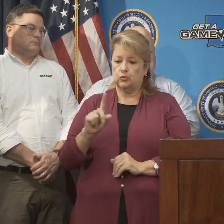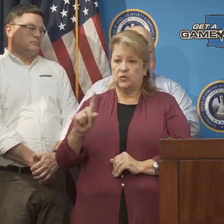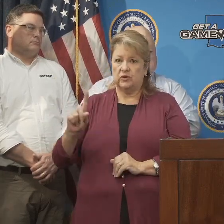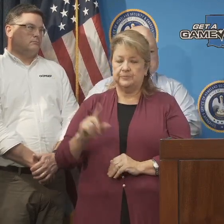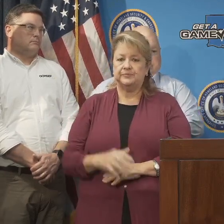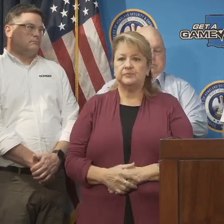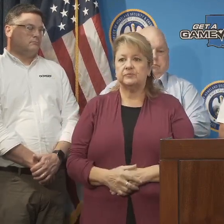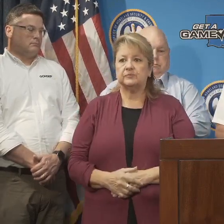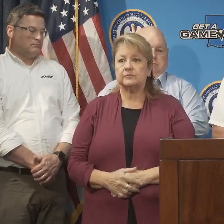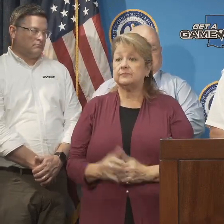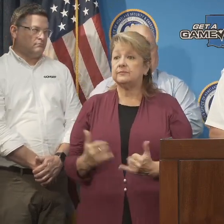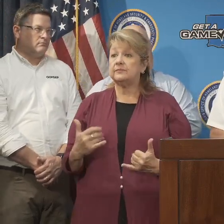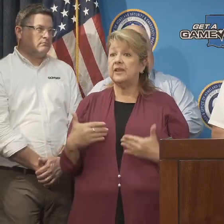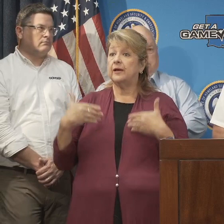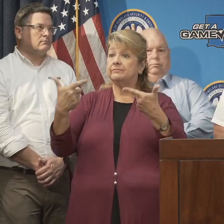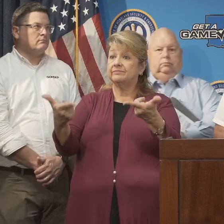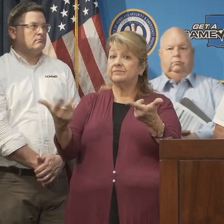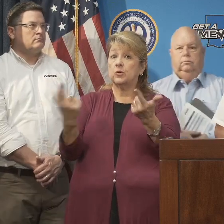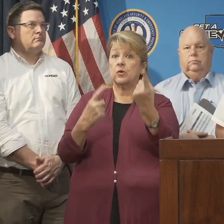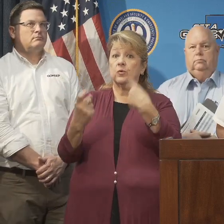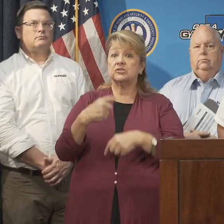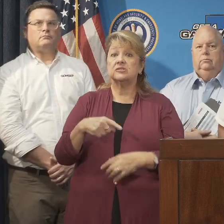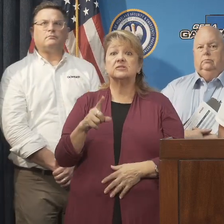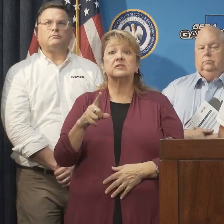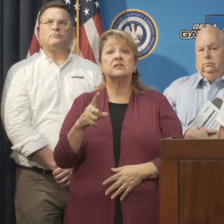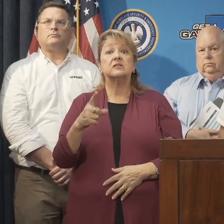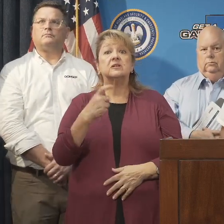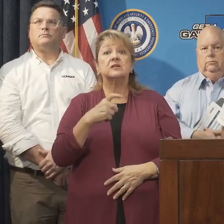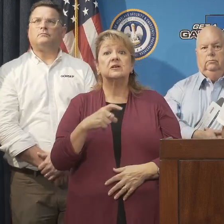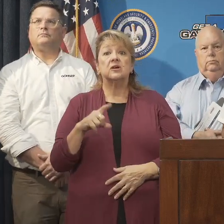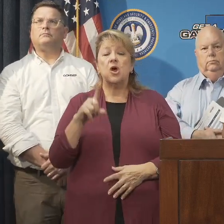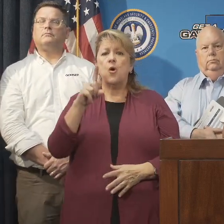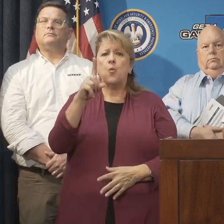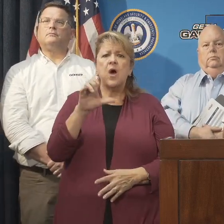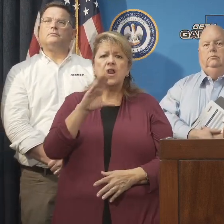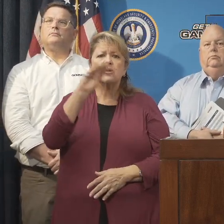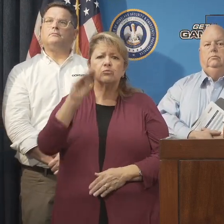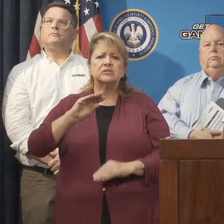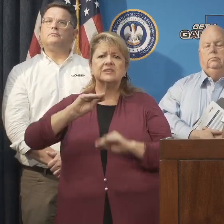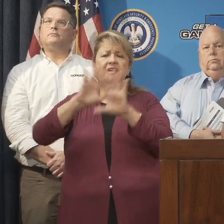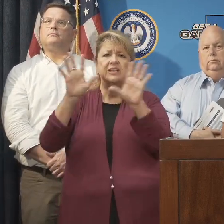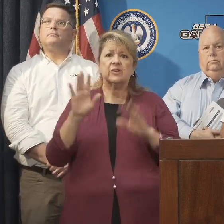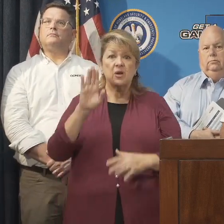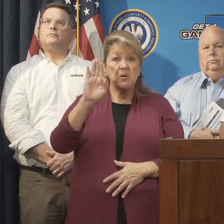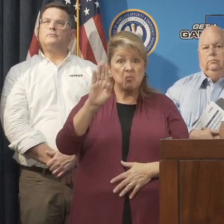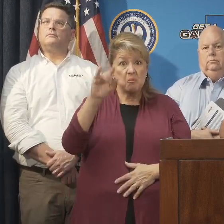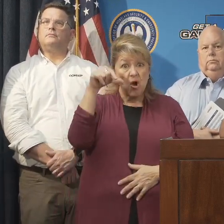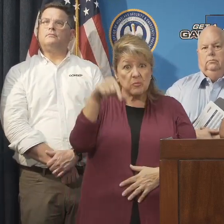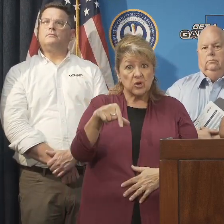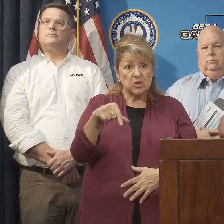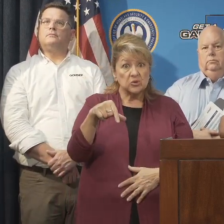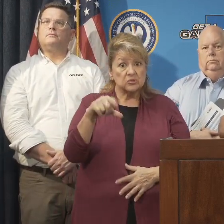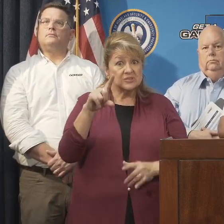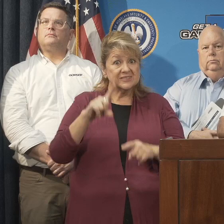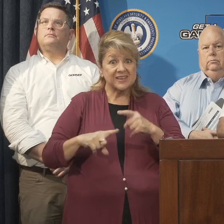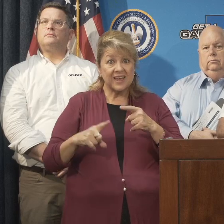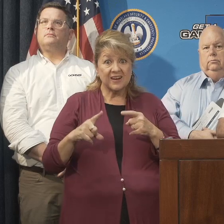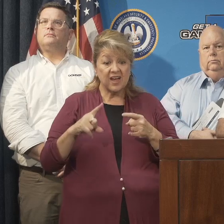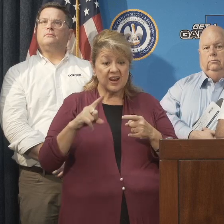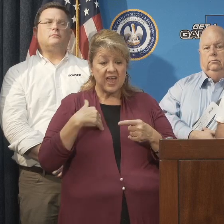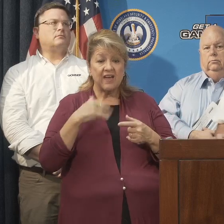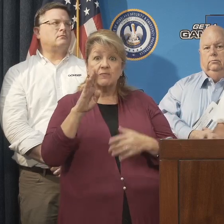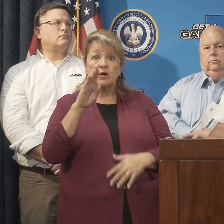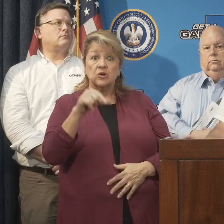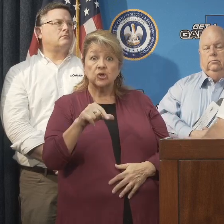Okay, we will take some questions now. For Yes. 100% clarity, are barbecues now part of the burn ban, or is just something